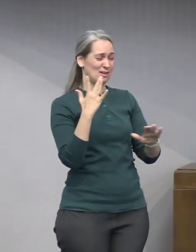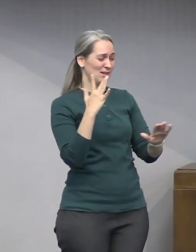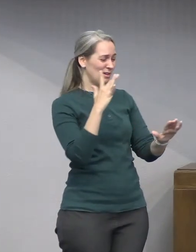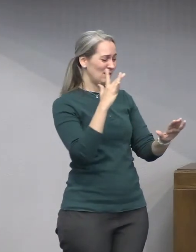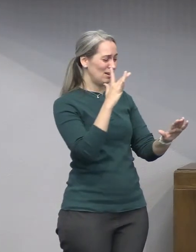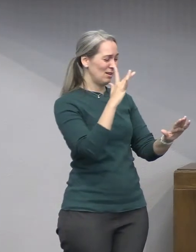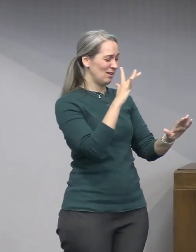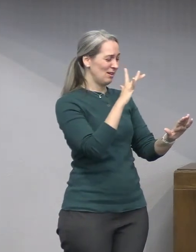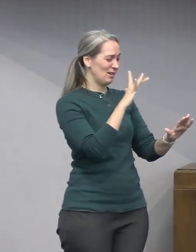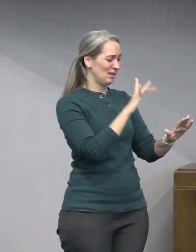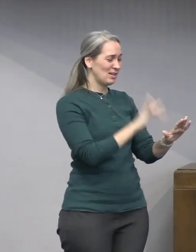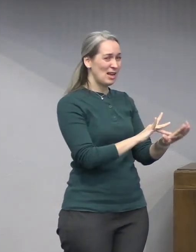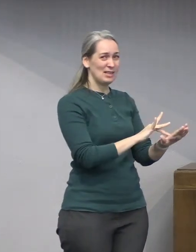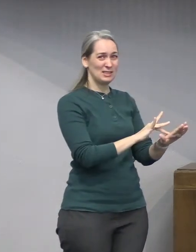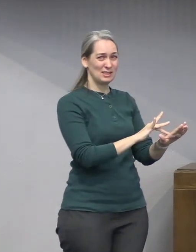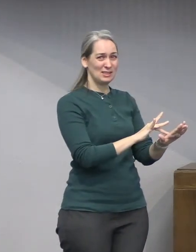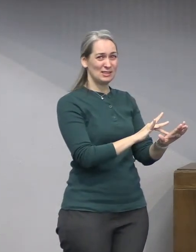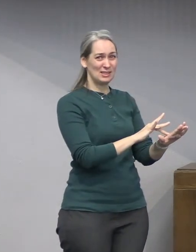touched him.